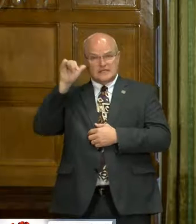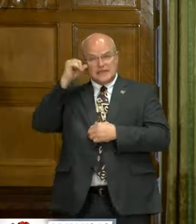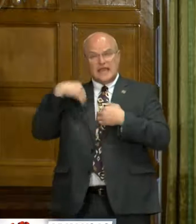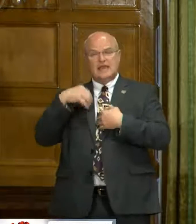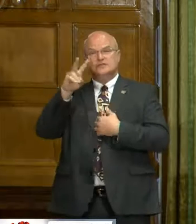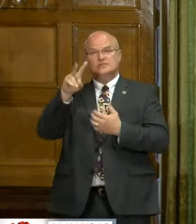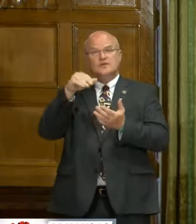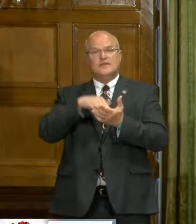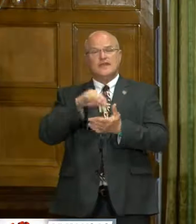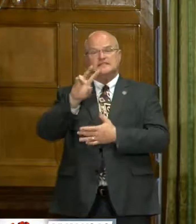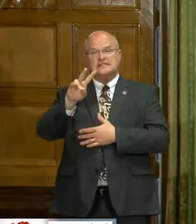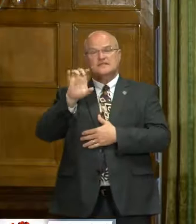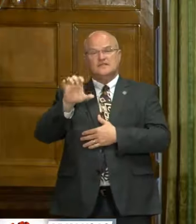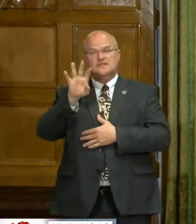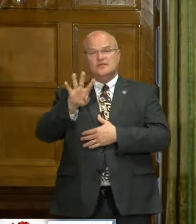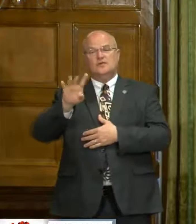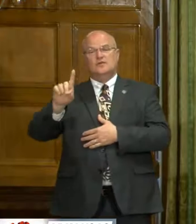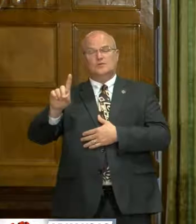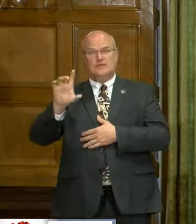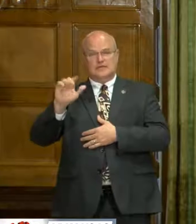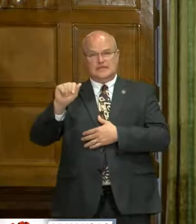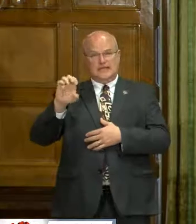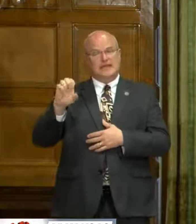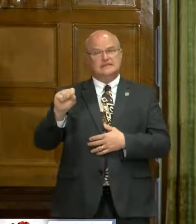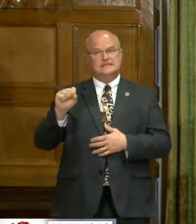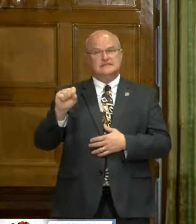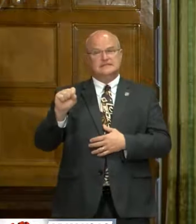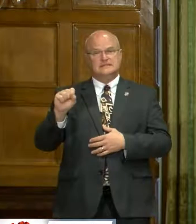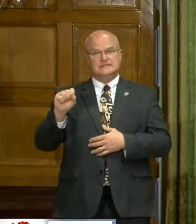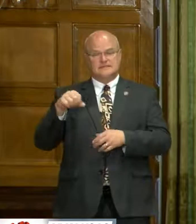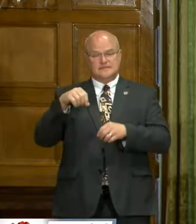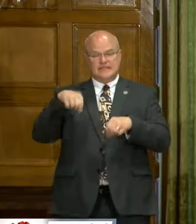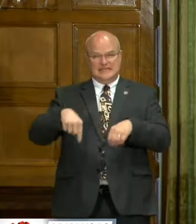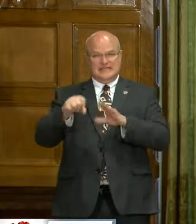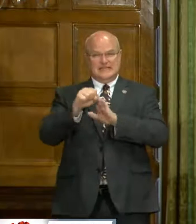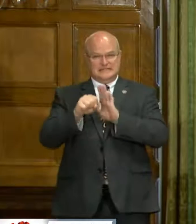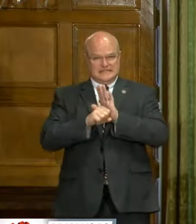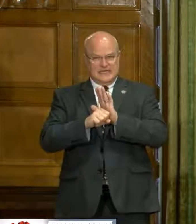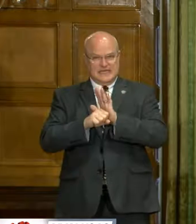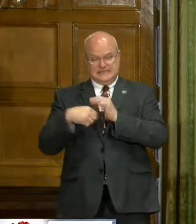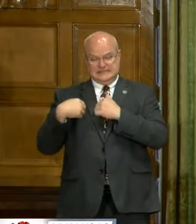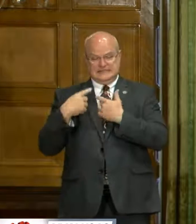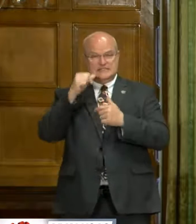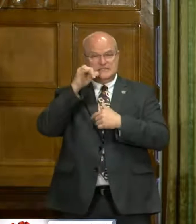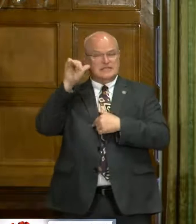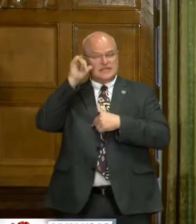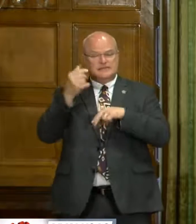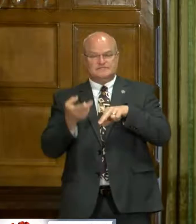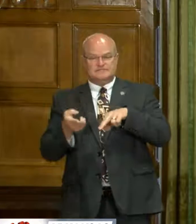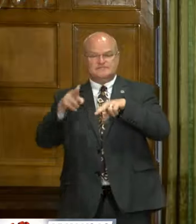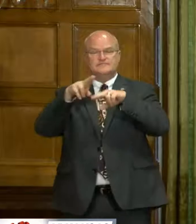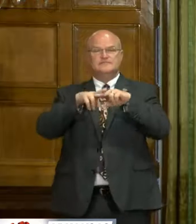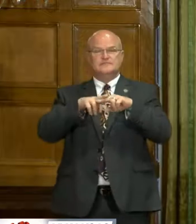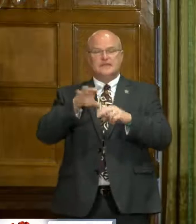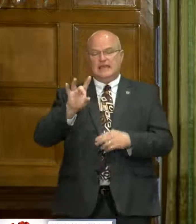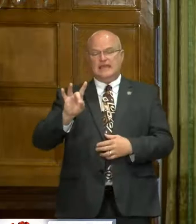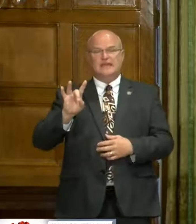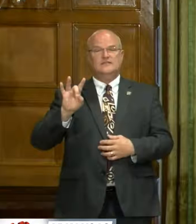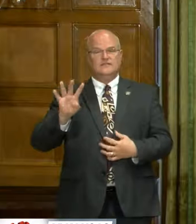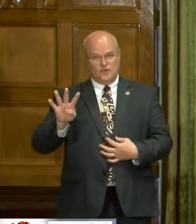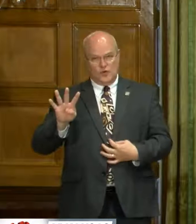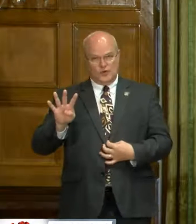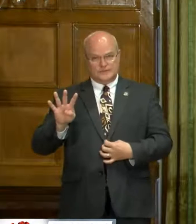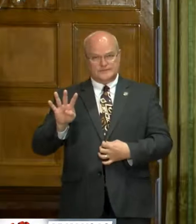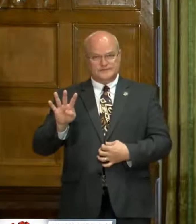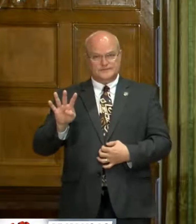we had 2,741 cases in the state. Since yesterday, we've had an additional